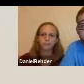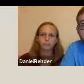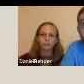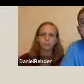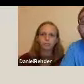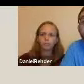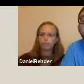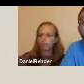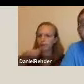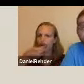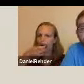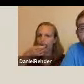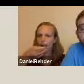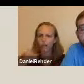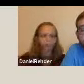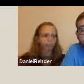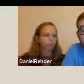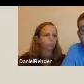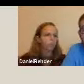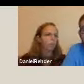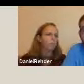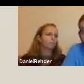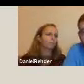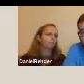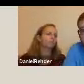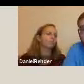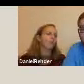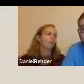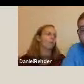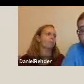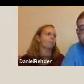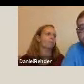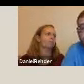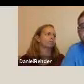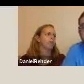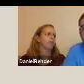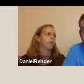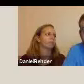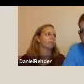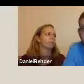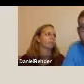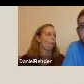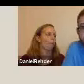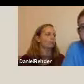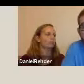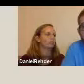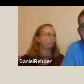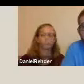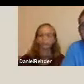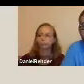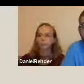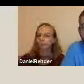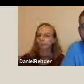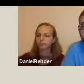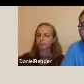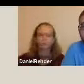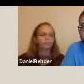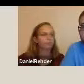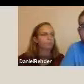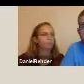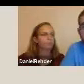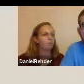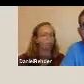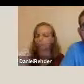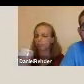Rica, that's been incredibly helpful, having a foundational understanding of just generally how the structure of language